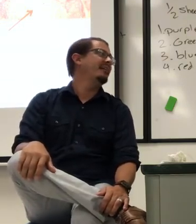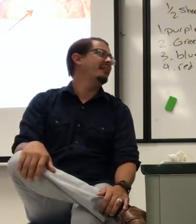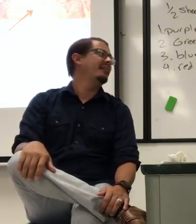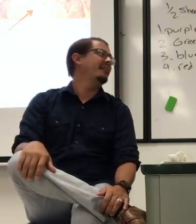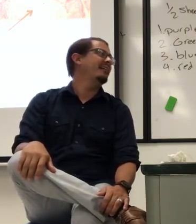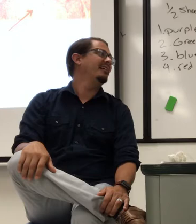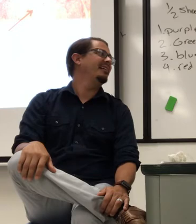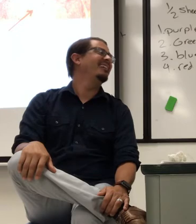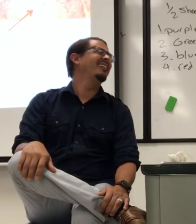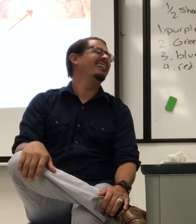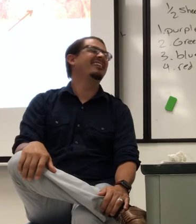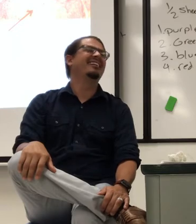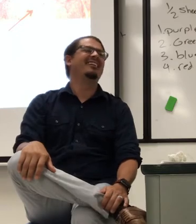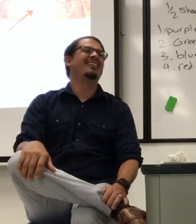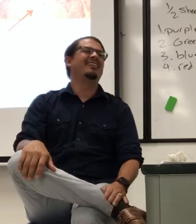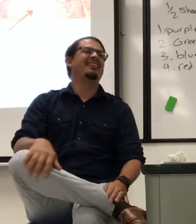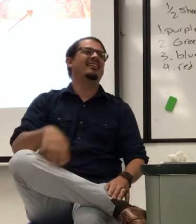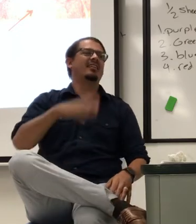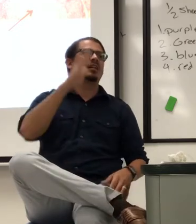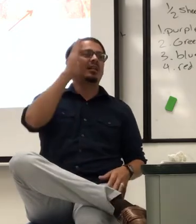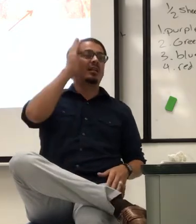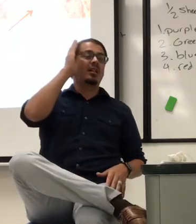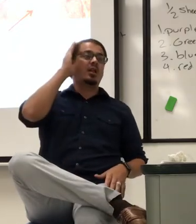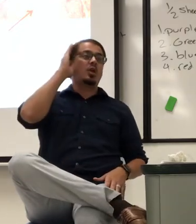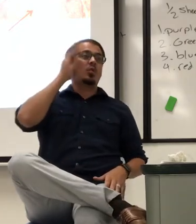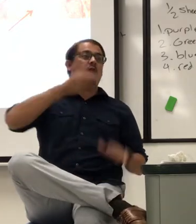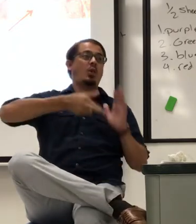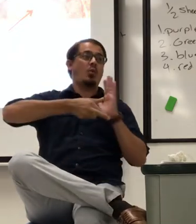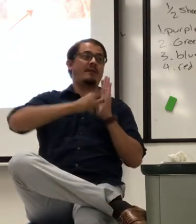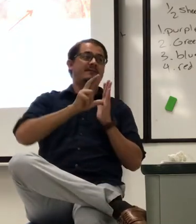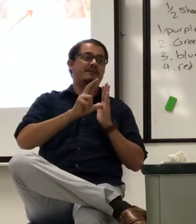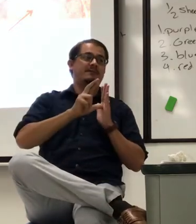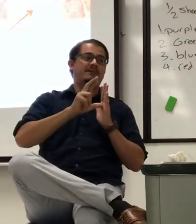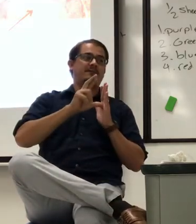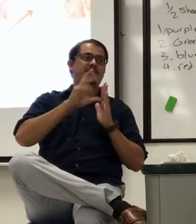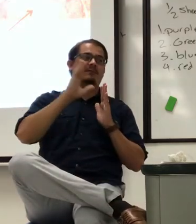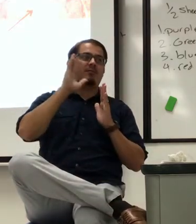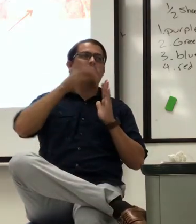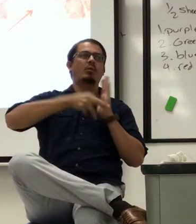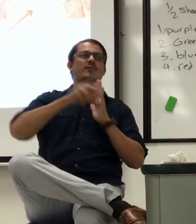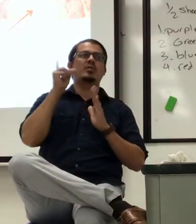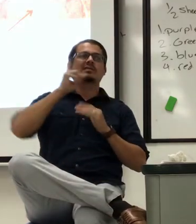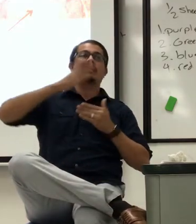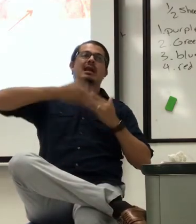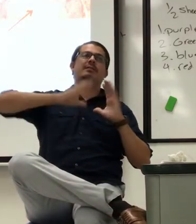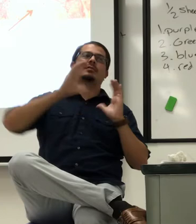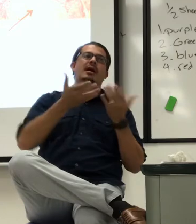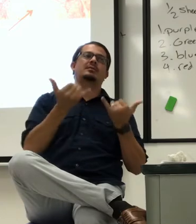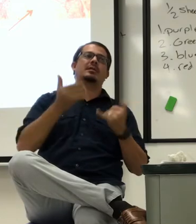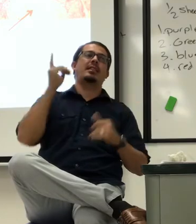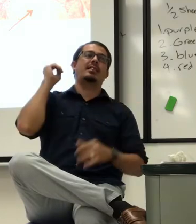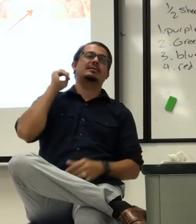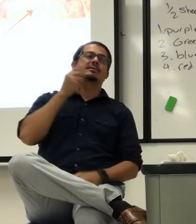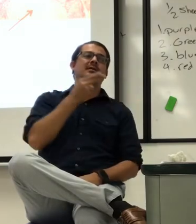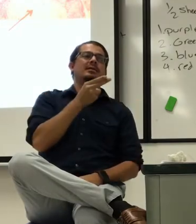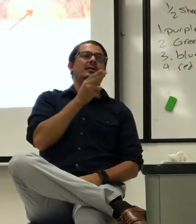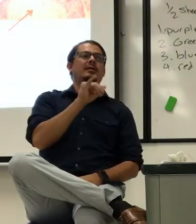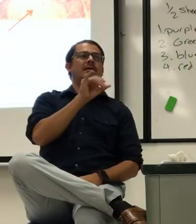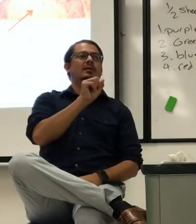Sorry for the delay. We will review this at the end of class today. But this is the histology. And